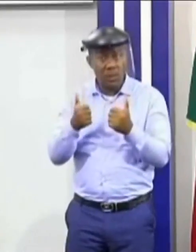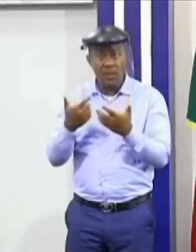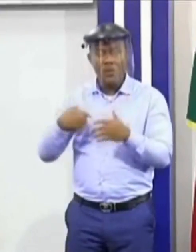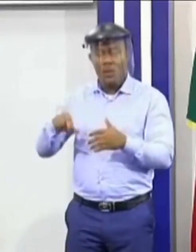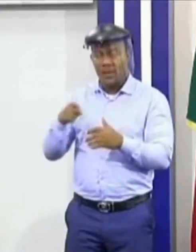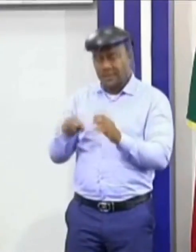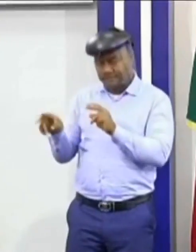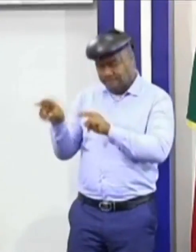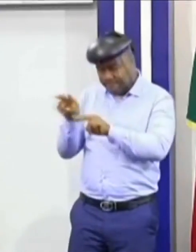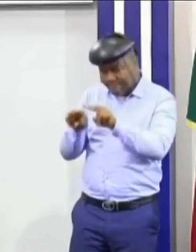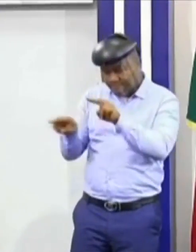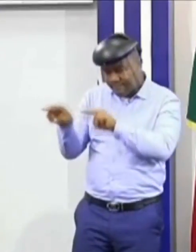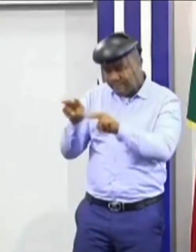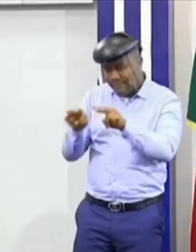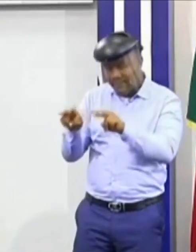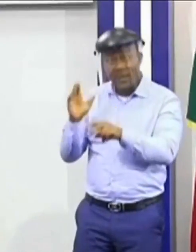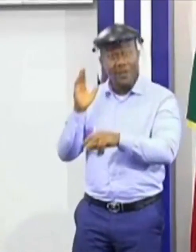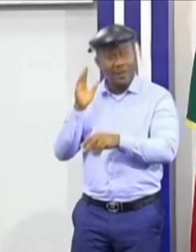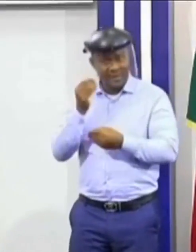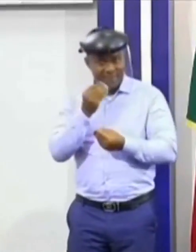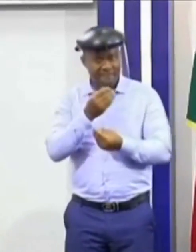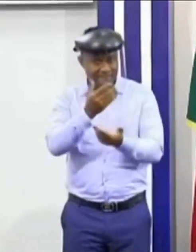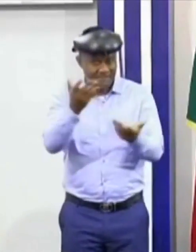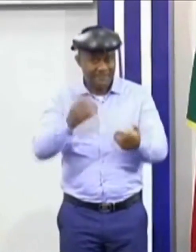observe the situation on campus.